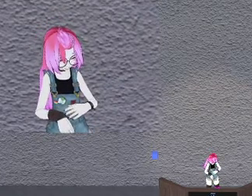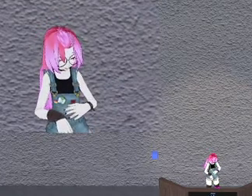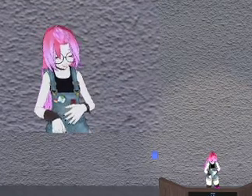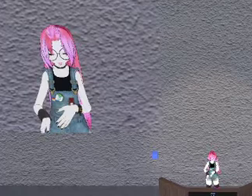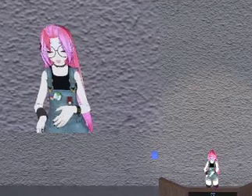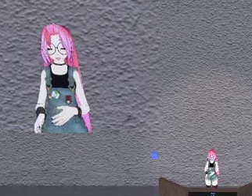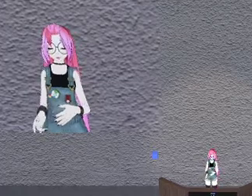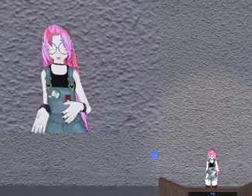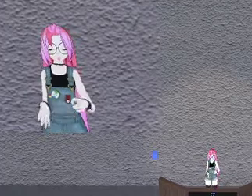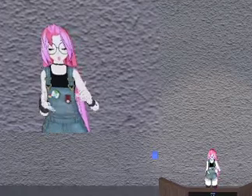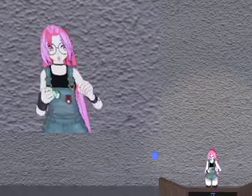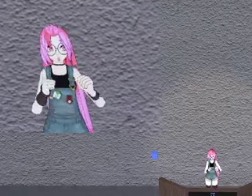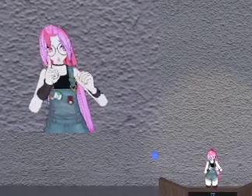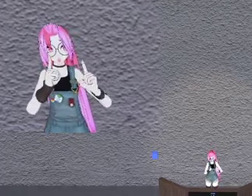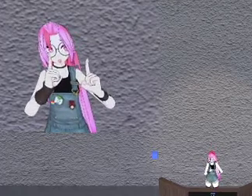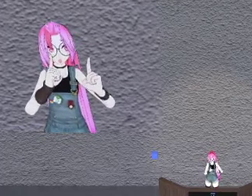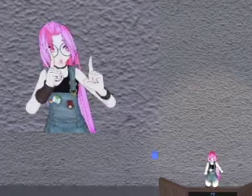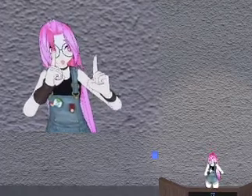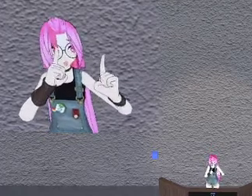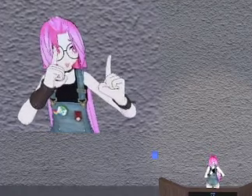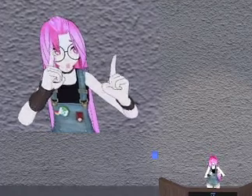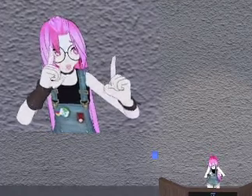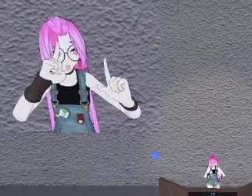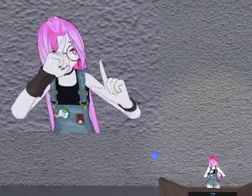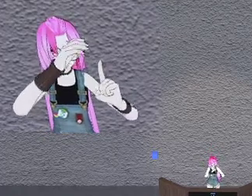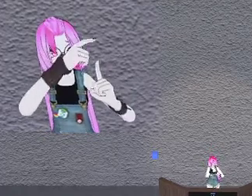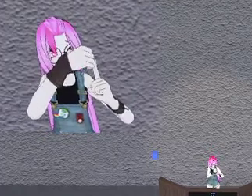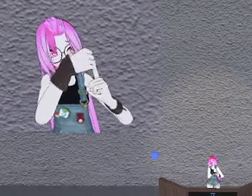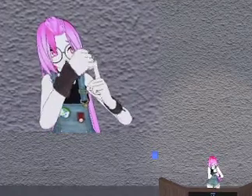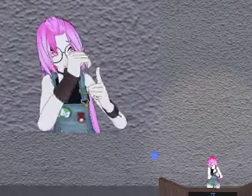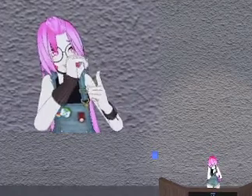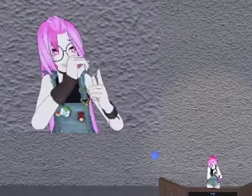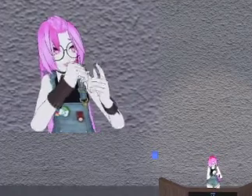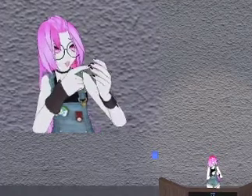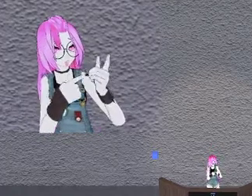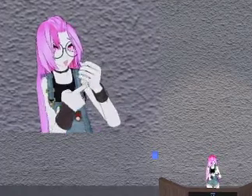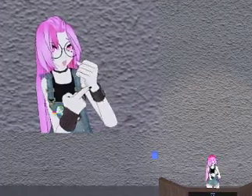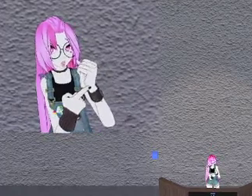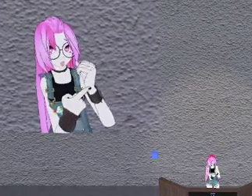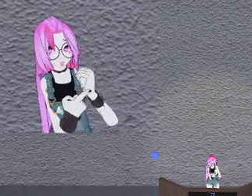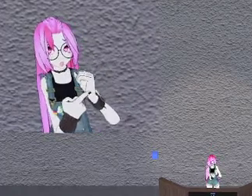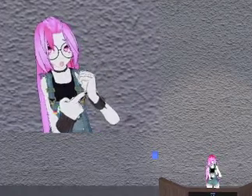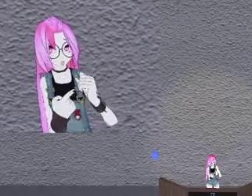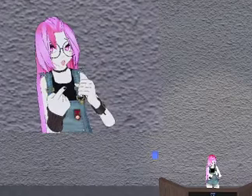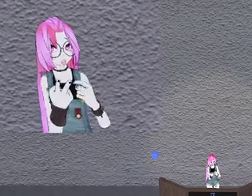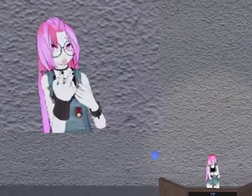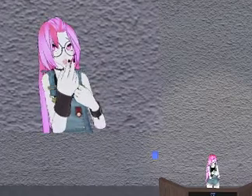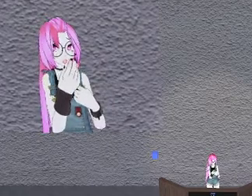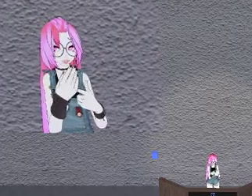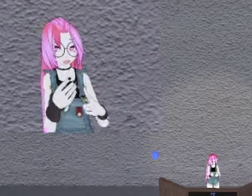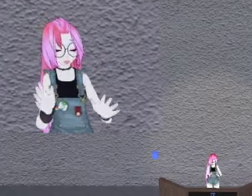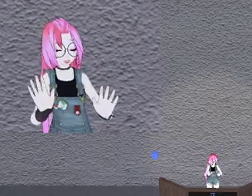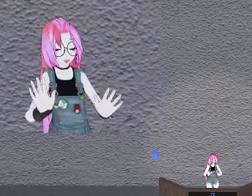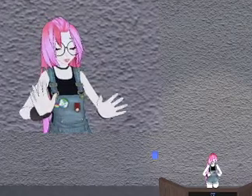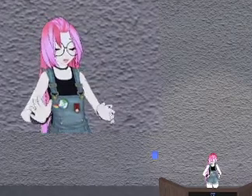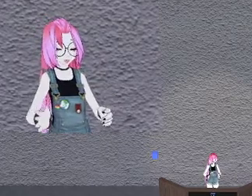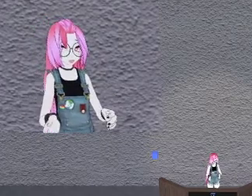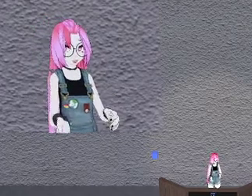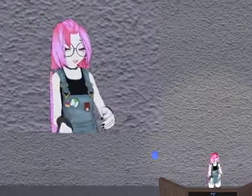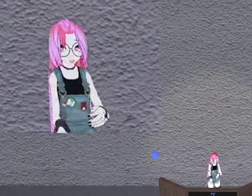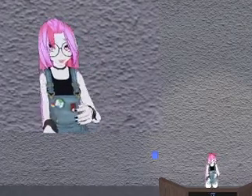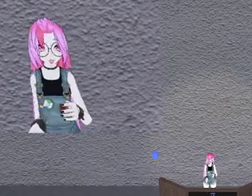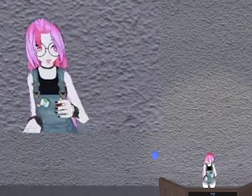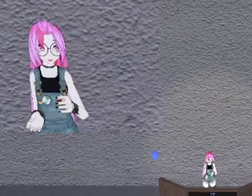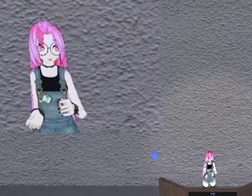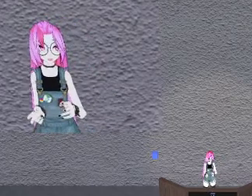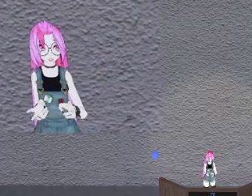Next one is joke. Your fingers are actually both going to be bent. So if you know what an X hand is, that's what it is. You don't need to show that though,